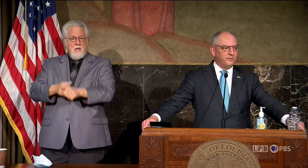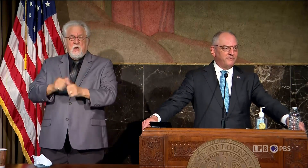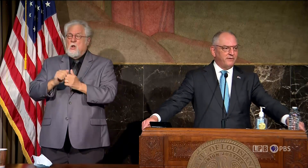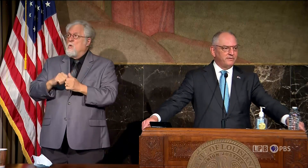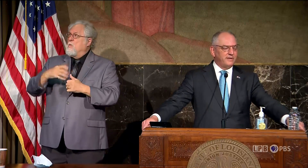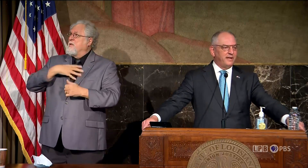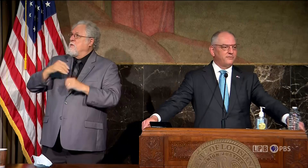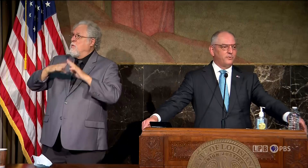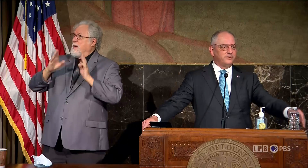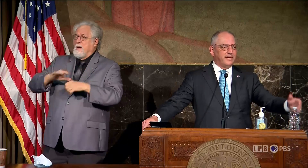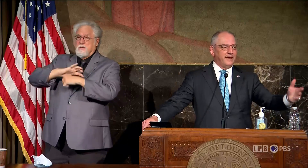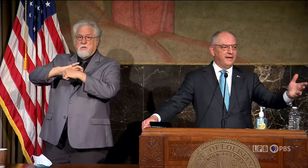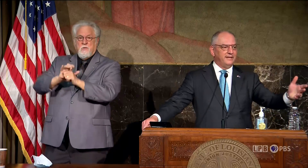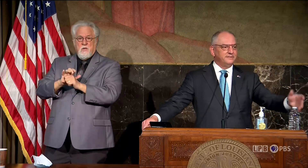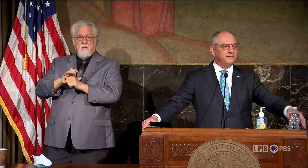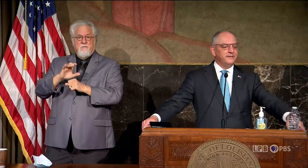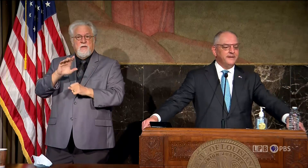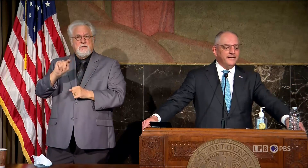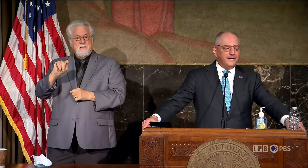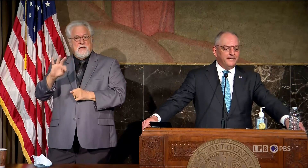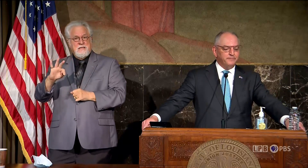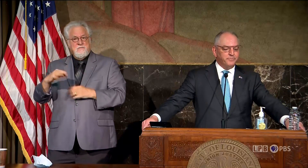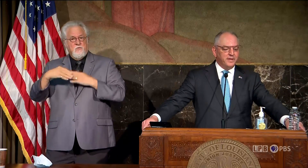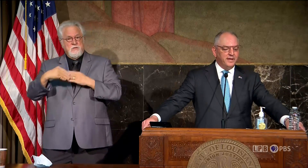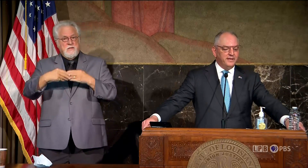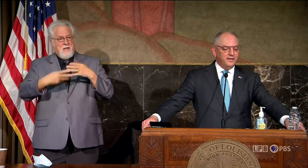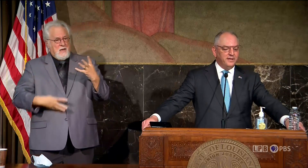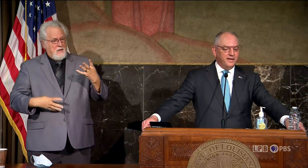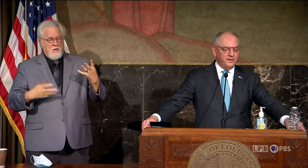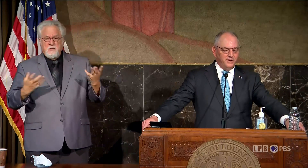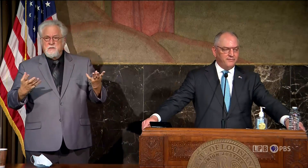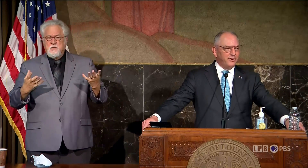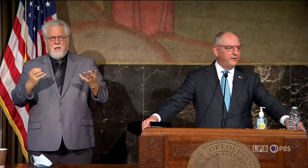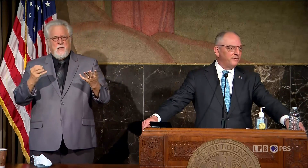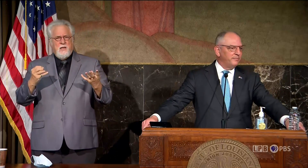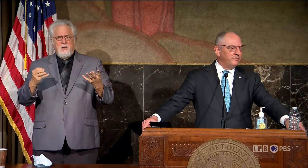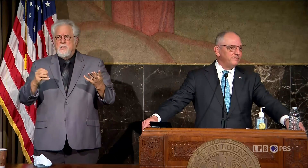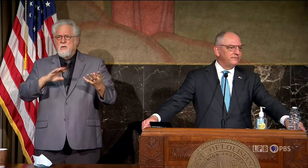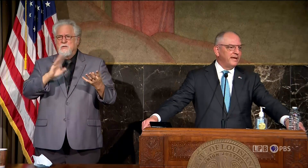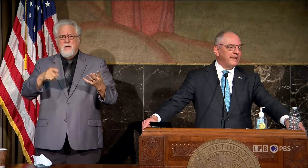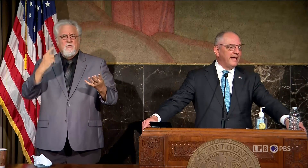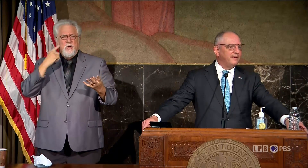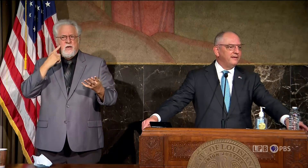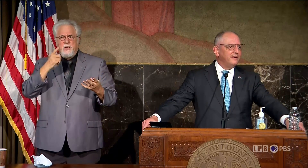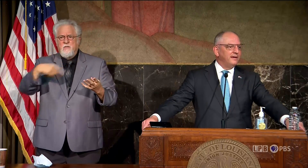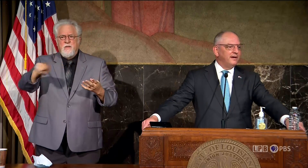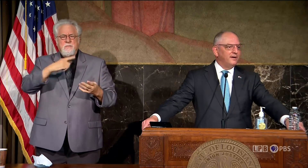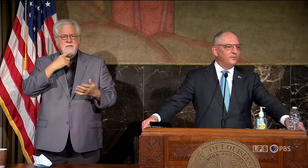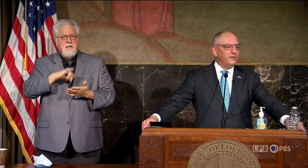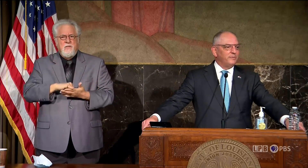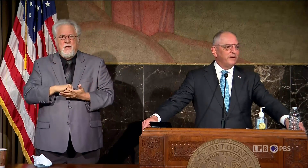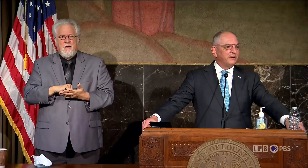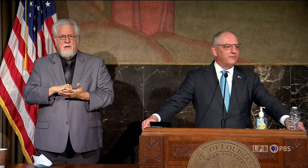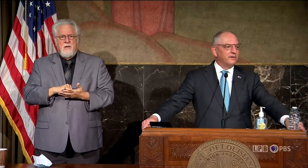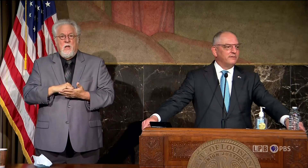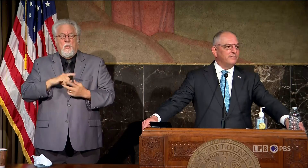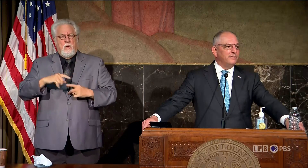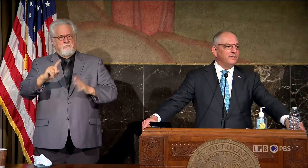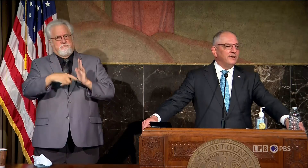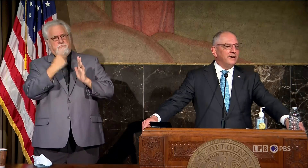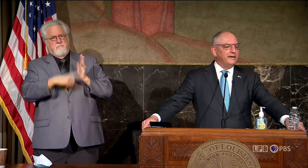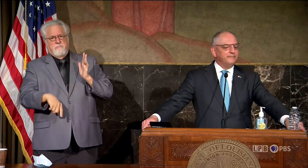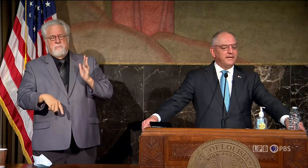House Coronavirus Task Force guidelines, and yet you never hear them say that when they're being